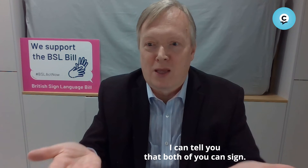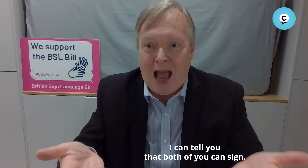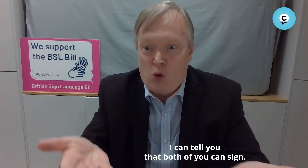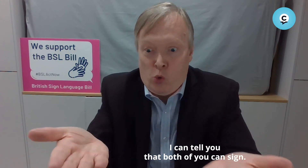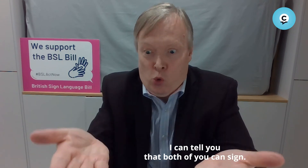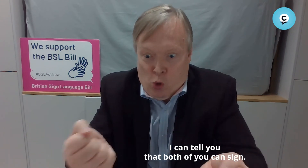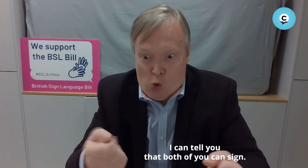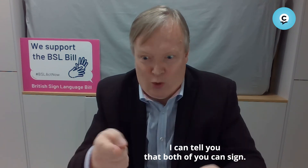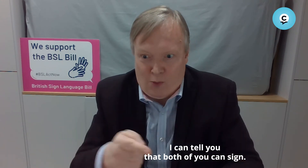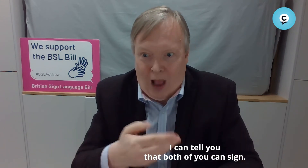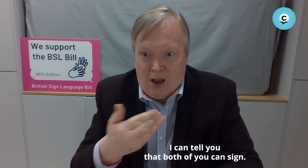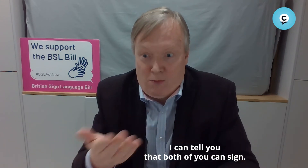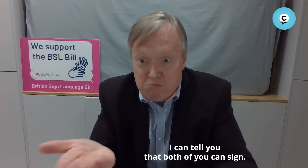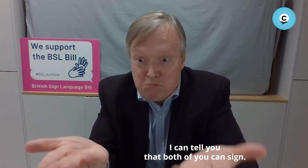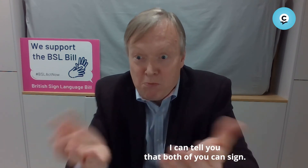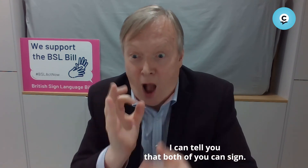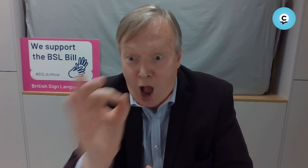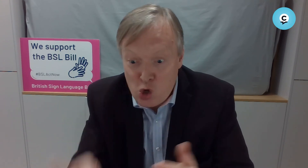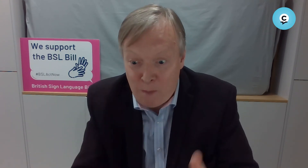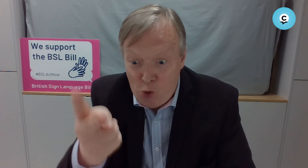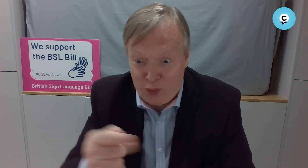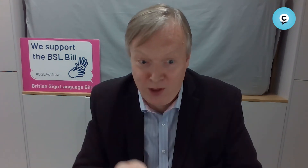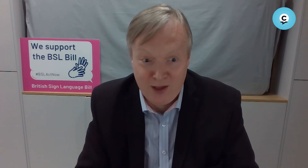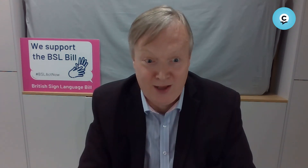I can tell you that both of you can sign.